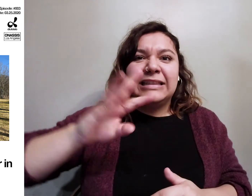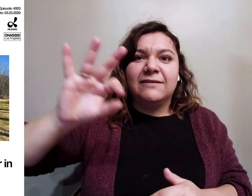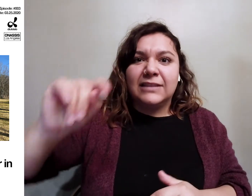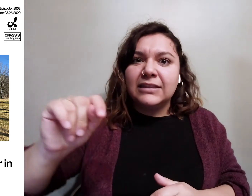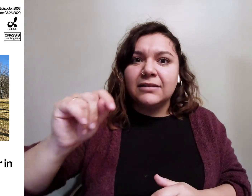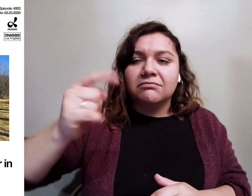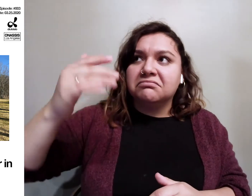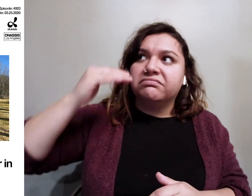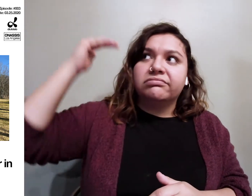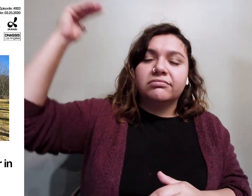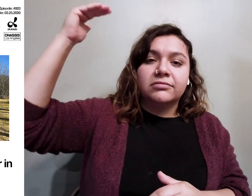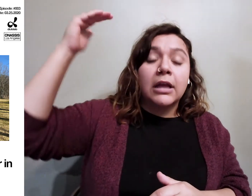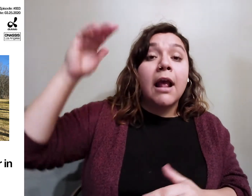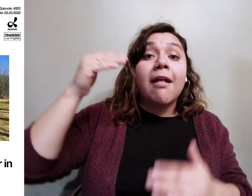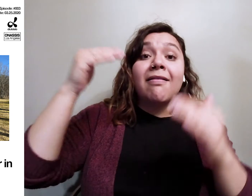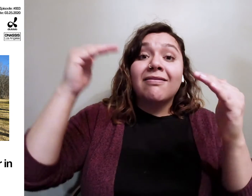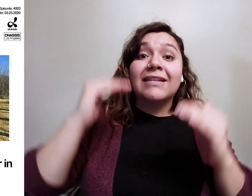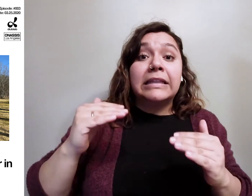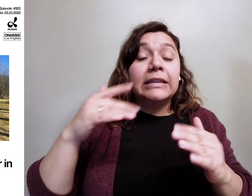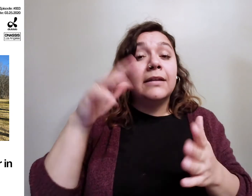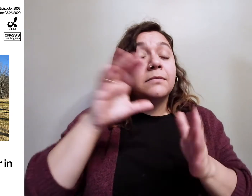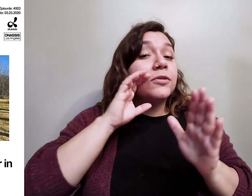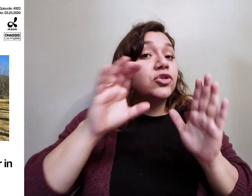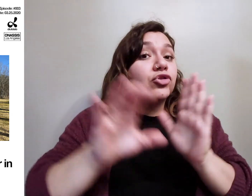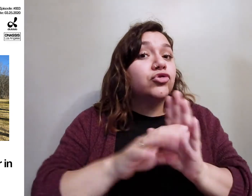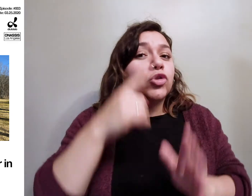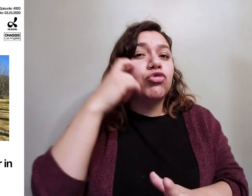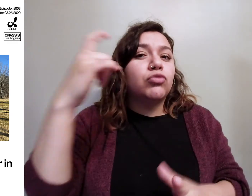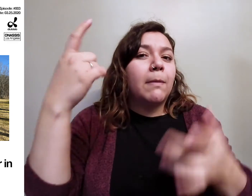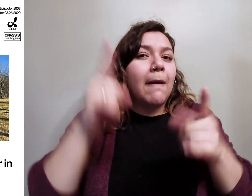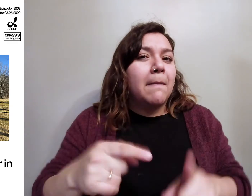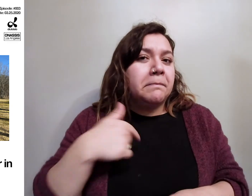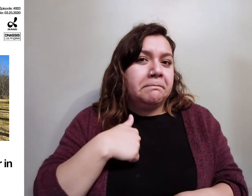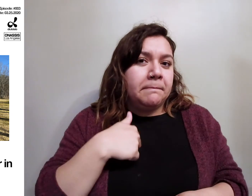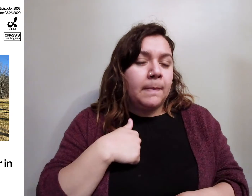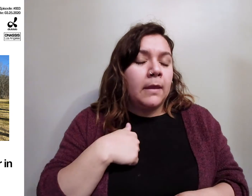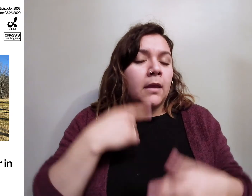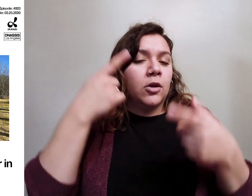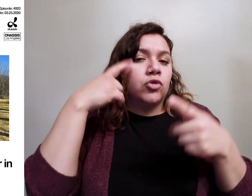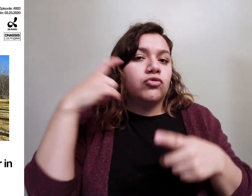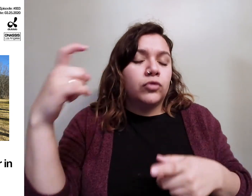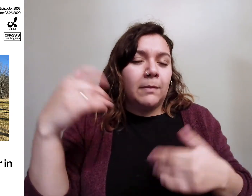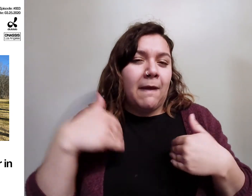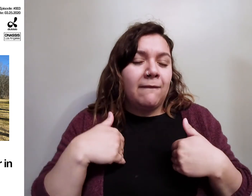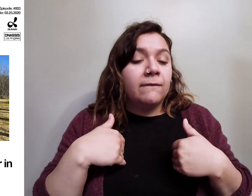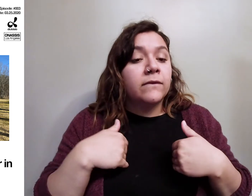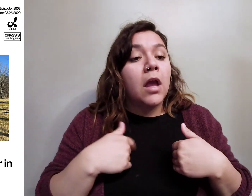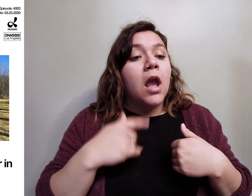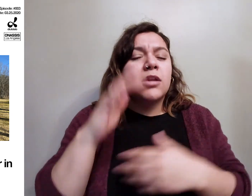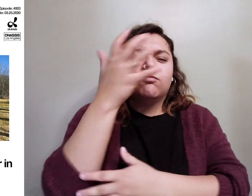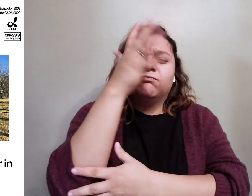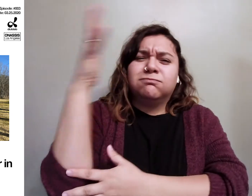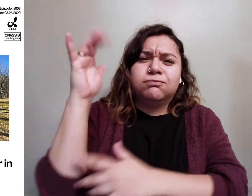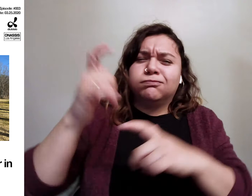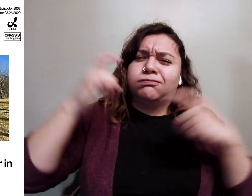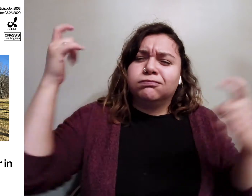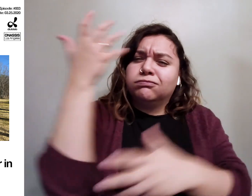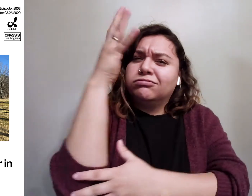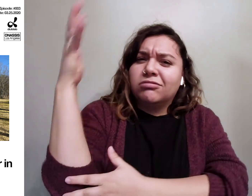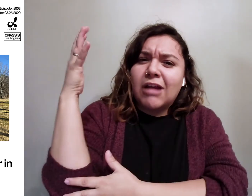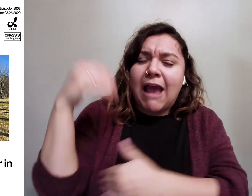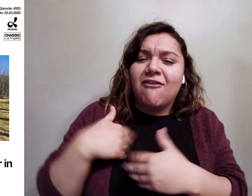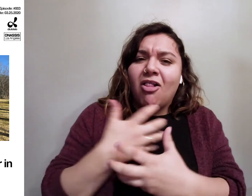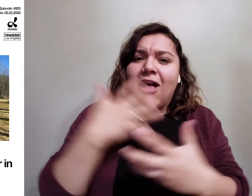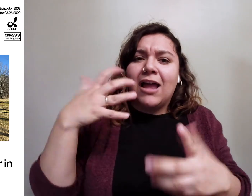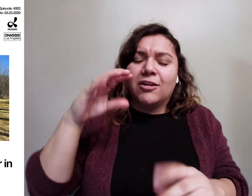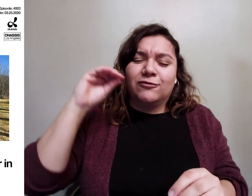many people were singing underneath it. The next is a mime that I saw alone in town,